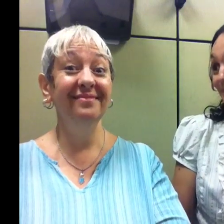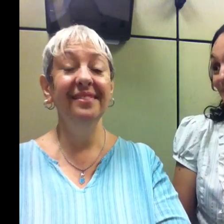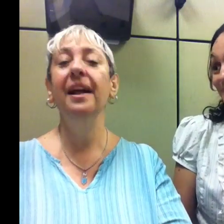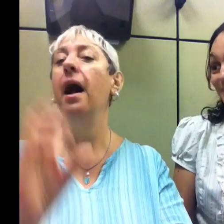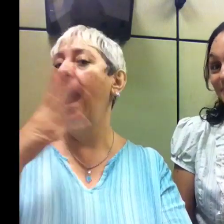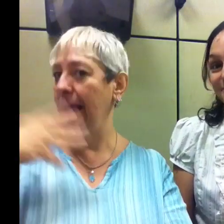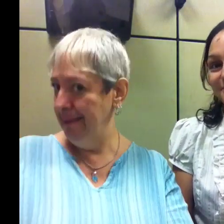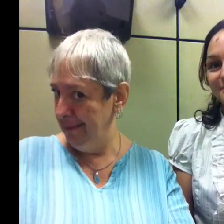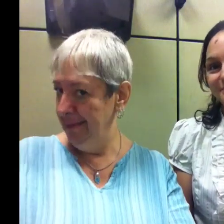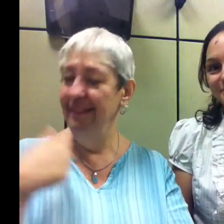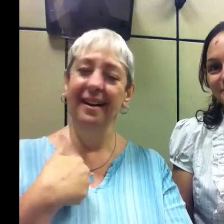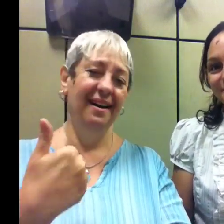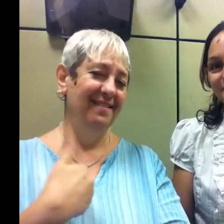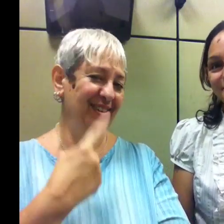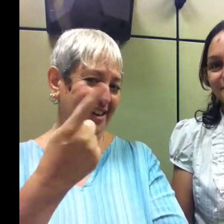crazy. And then how much is the other piece of this? Well,